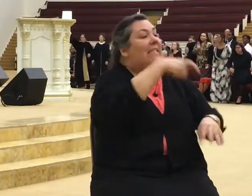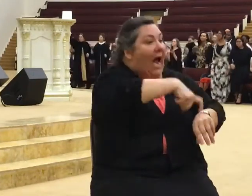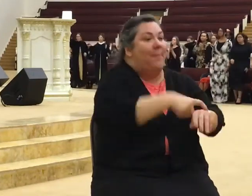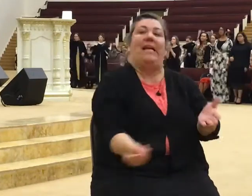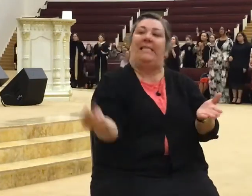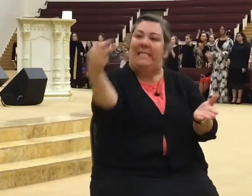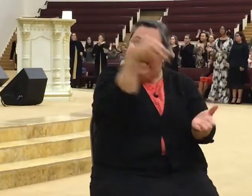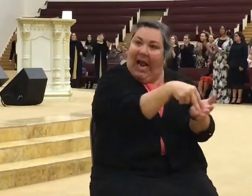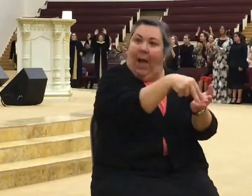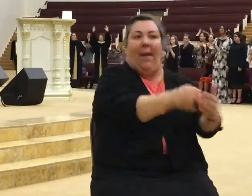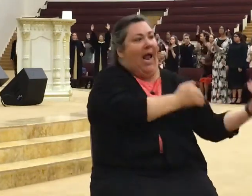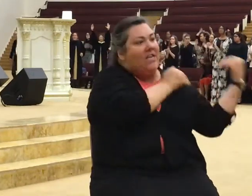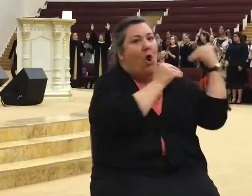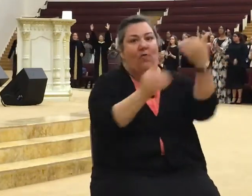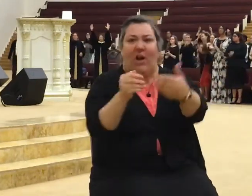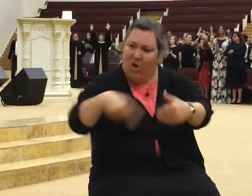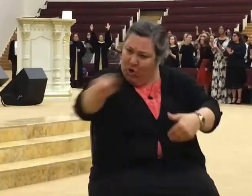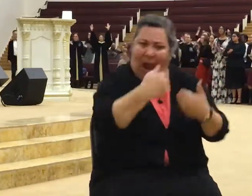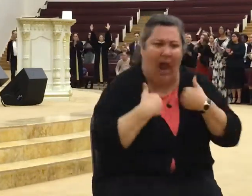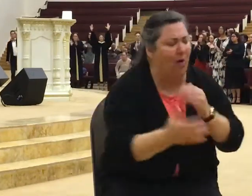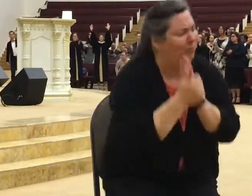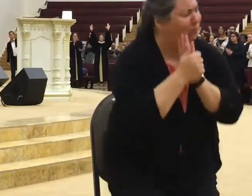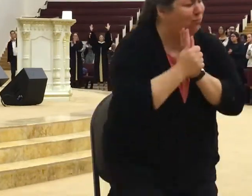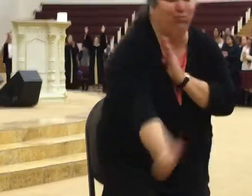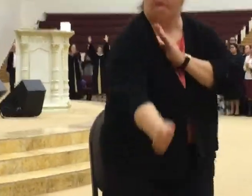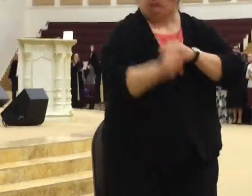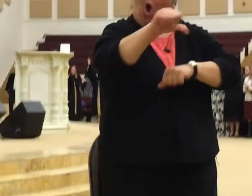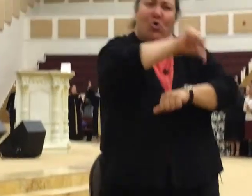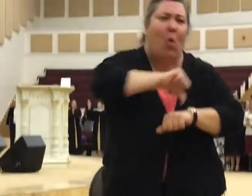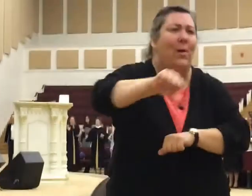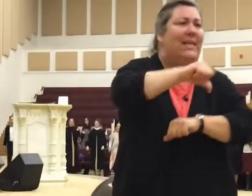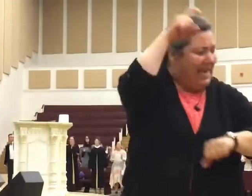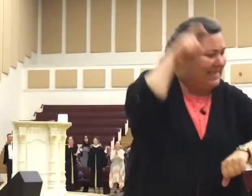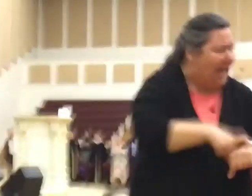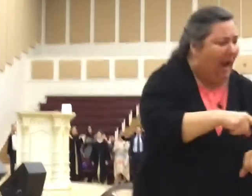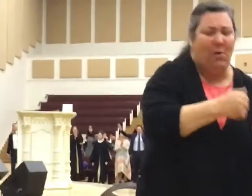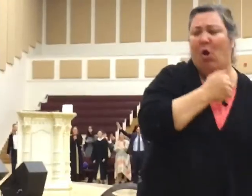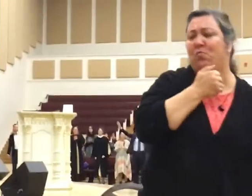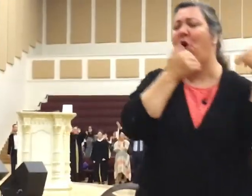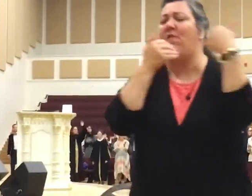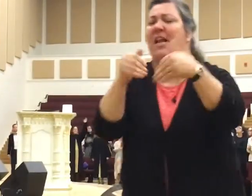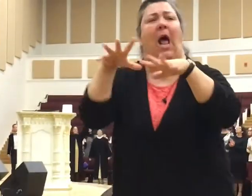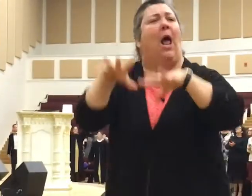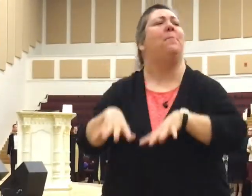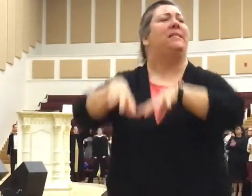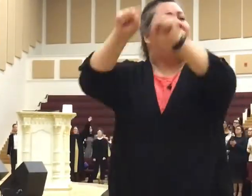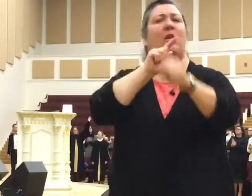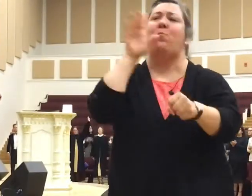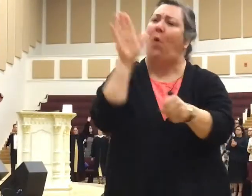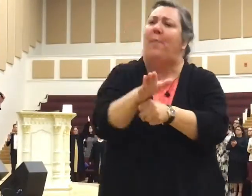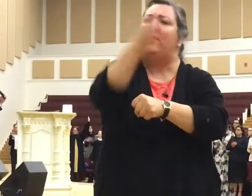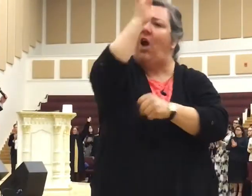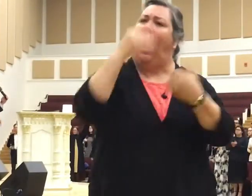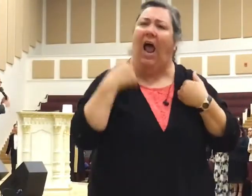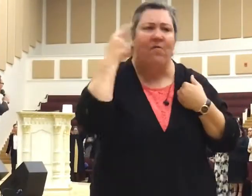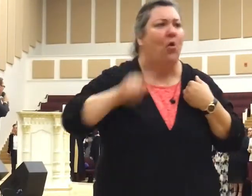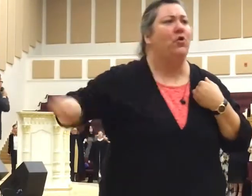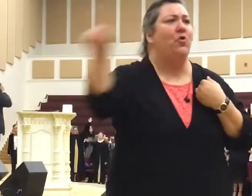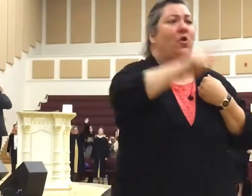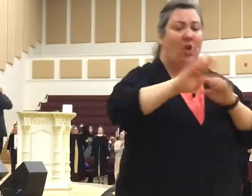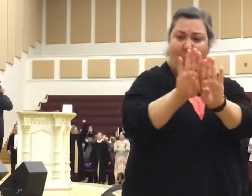You got all that talent. You got all that anointing. It's time to move in and possess some promises. There's some walls to be